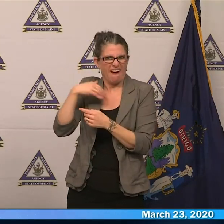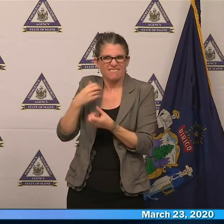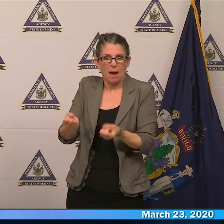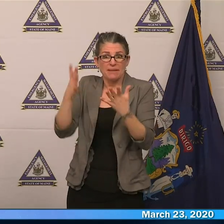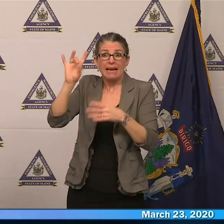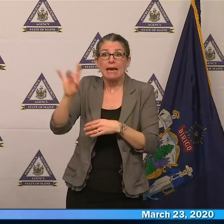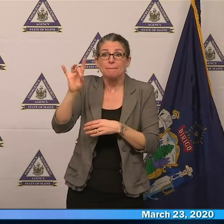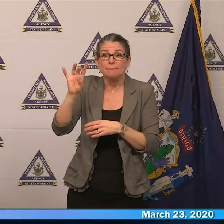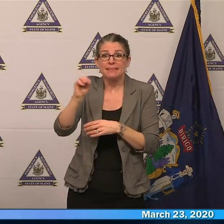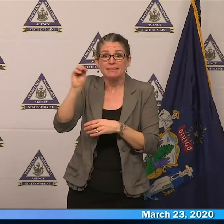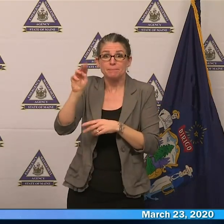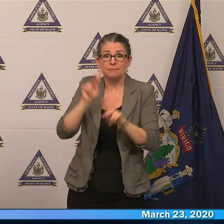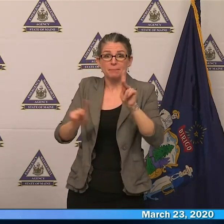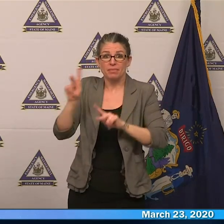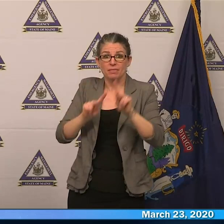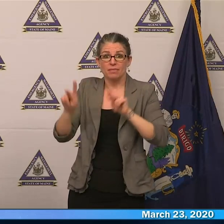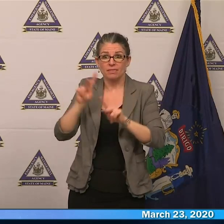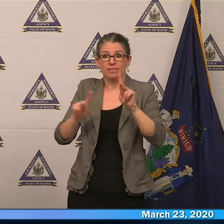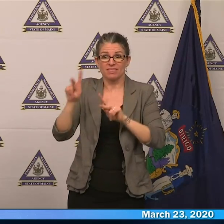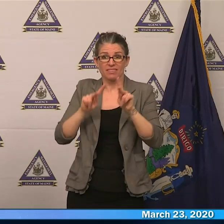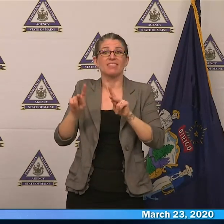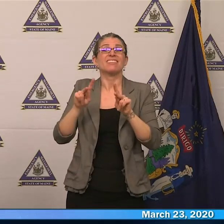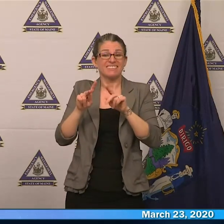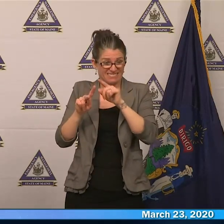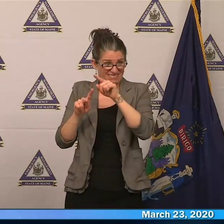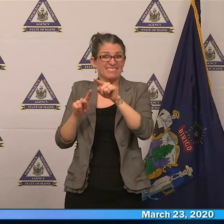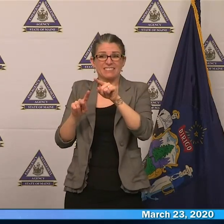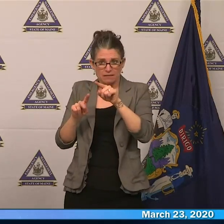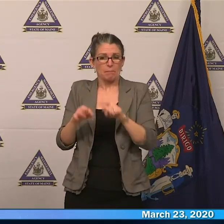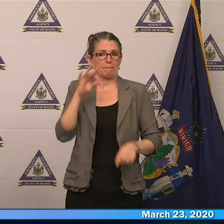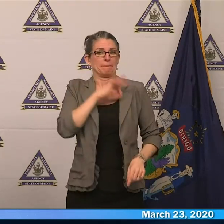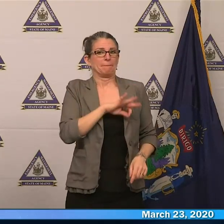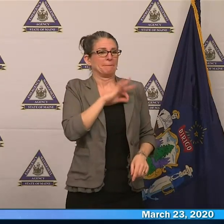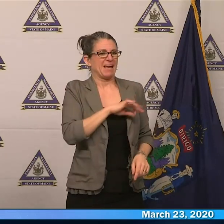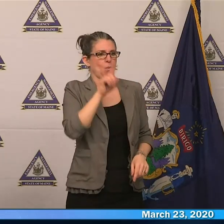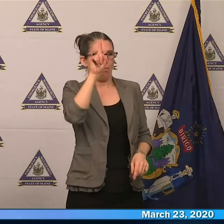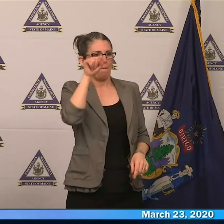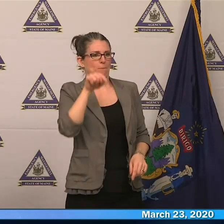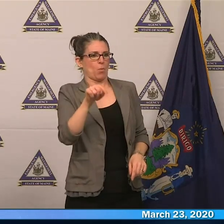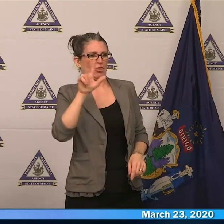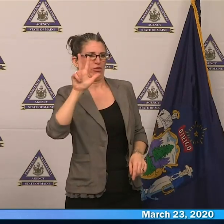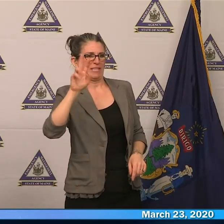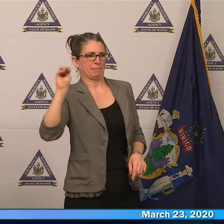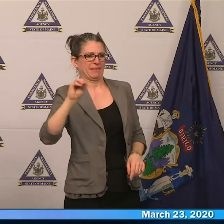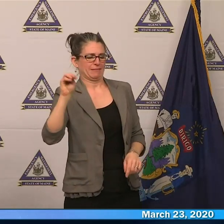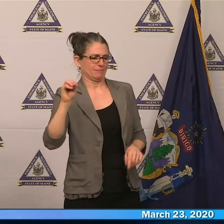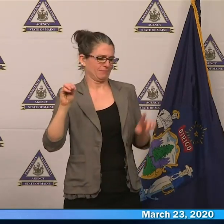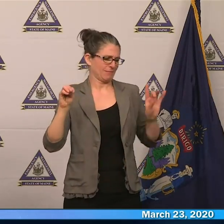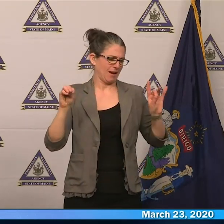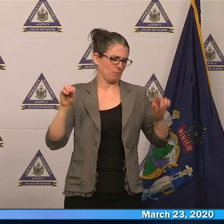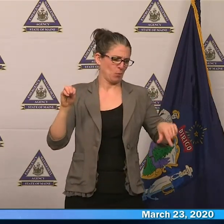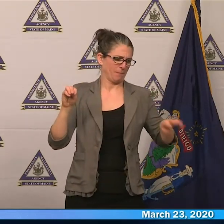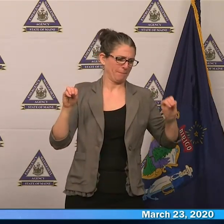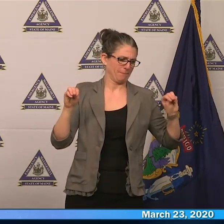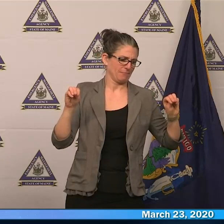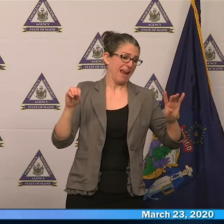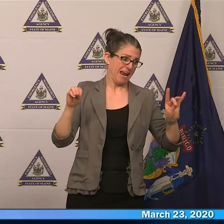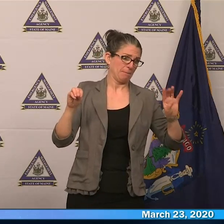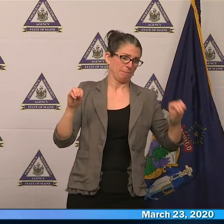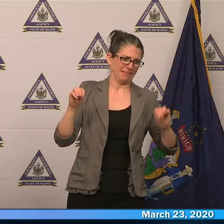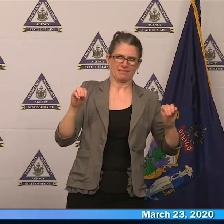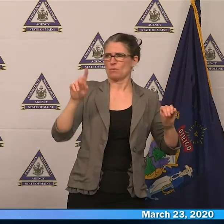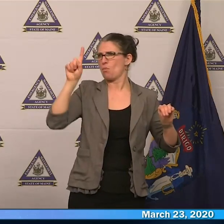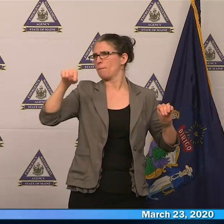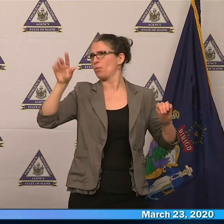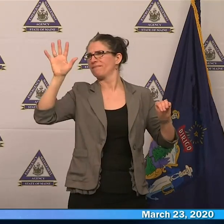people in the entirety of Maine, a state of 35,000 square miles. The average population density